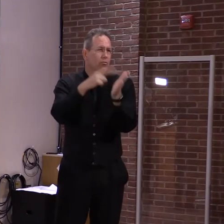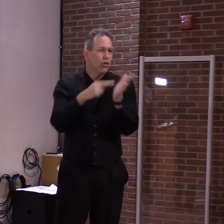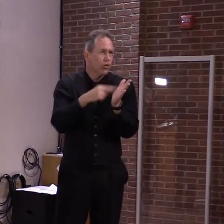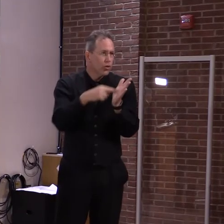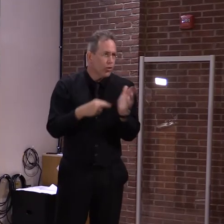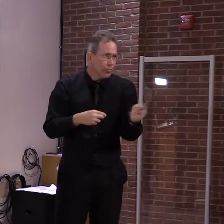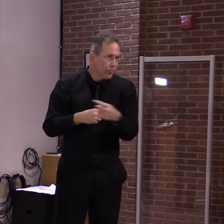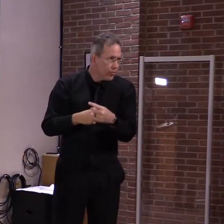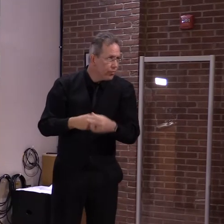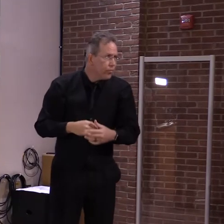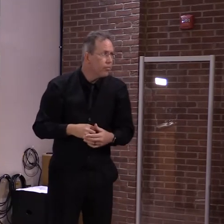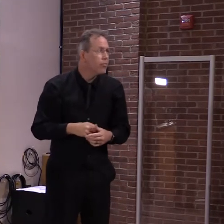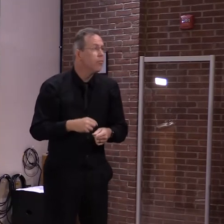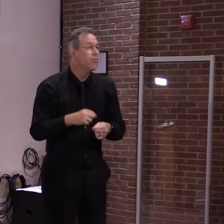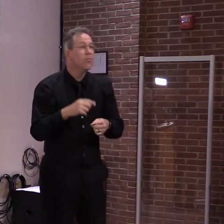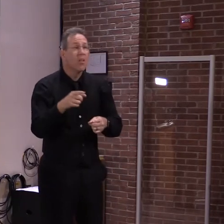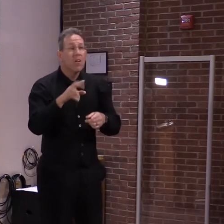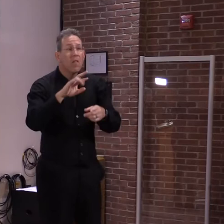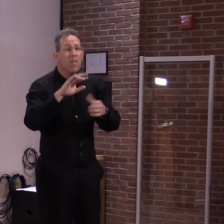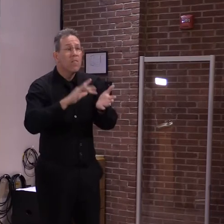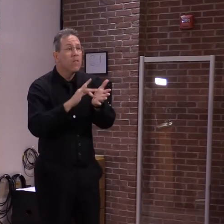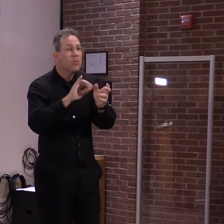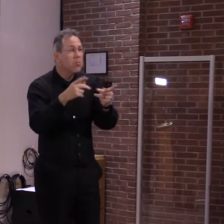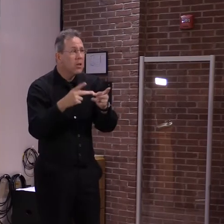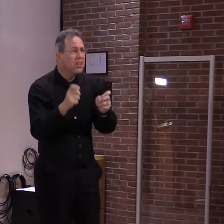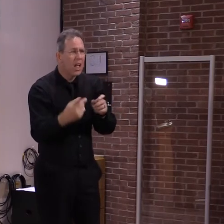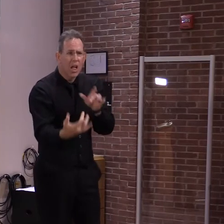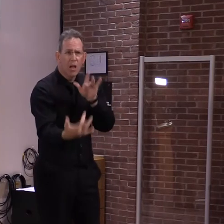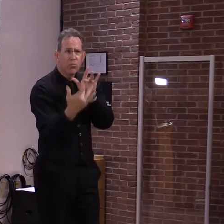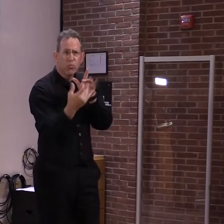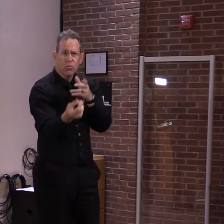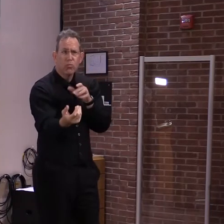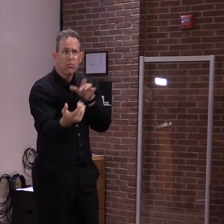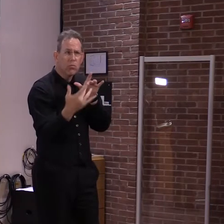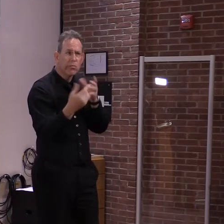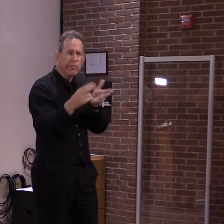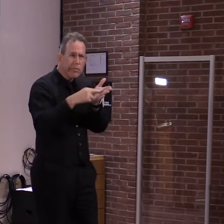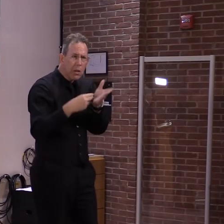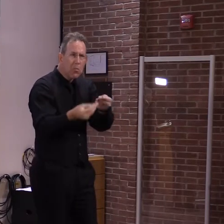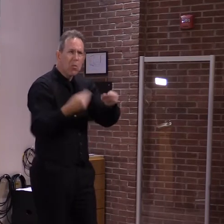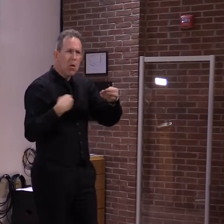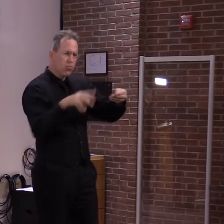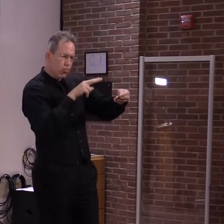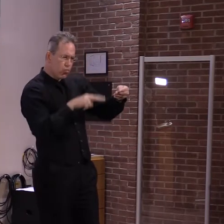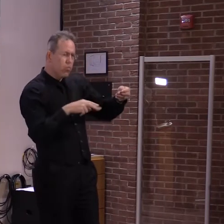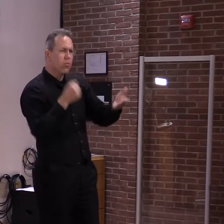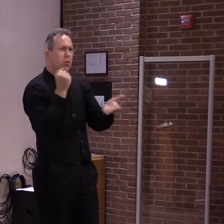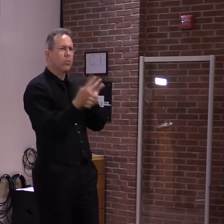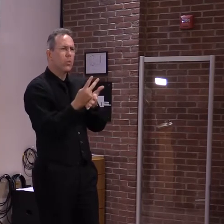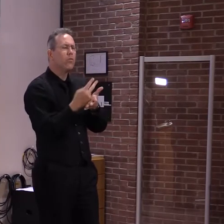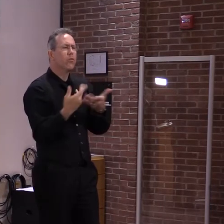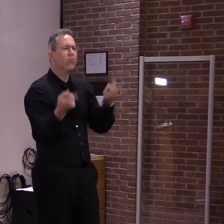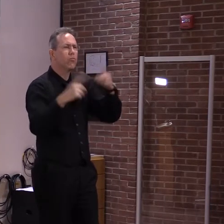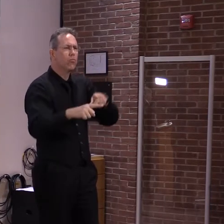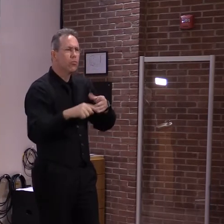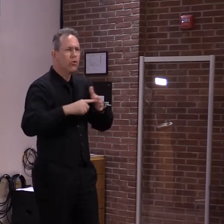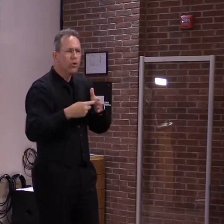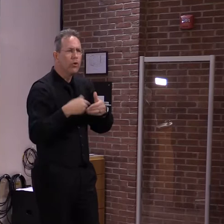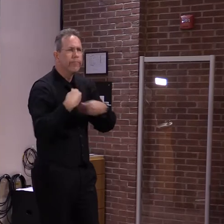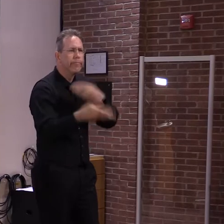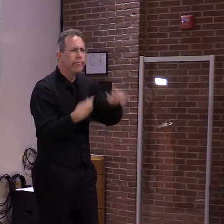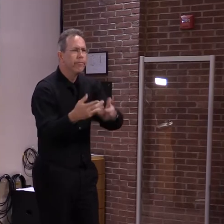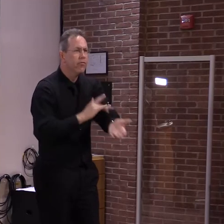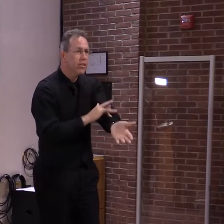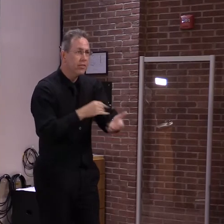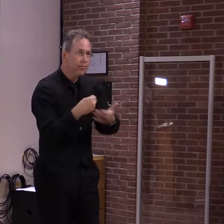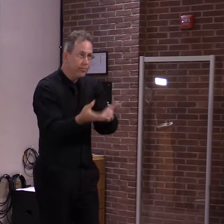application that comes in to be approved for vaccine distribution. Again, it's on